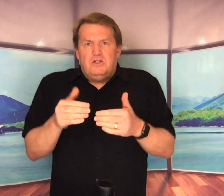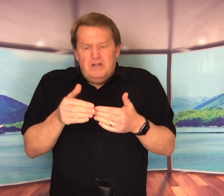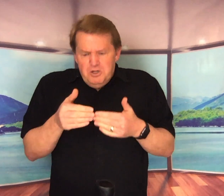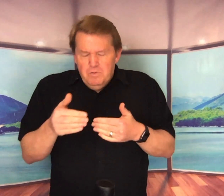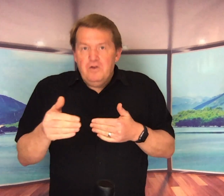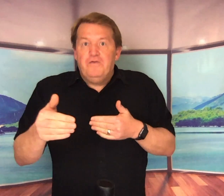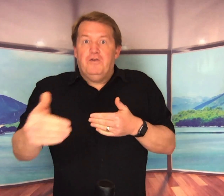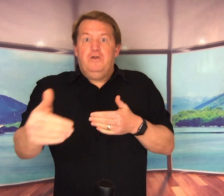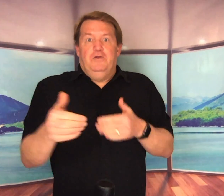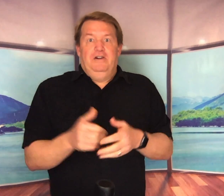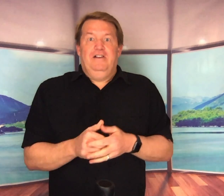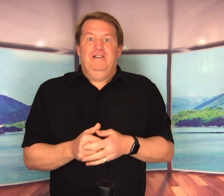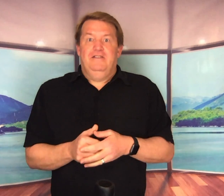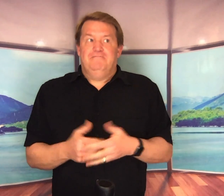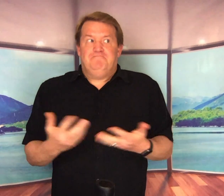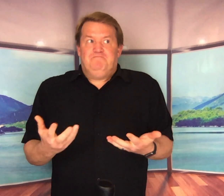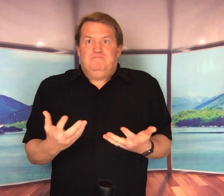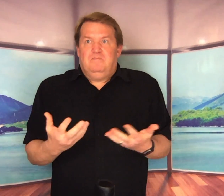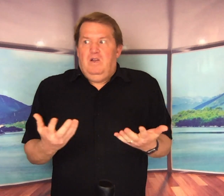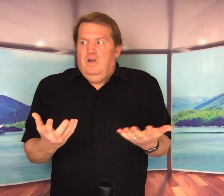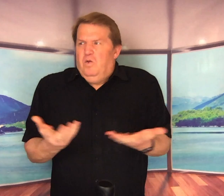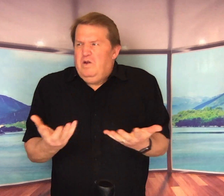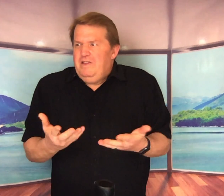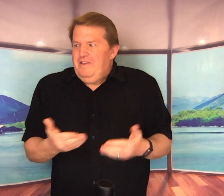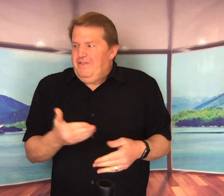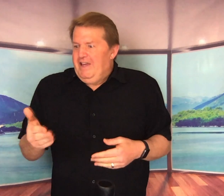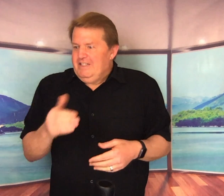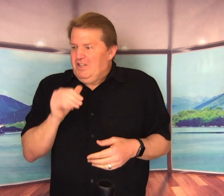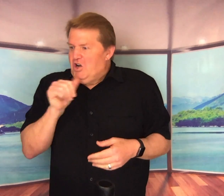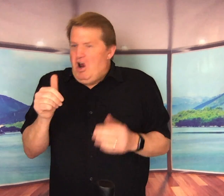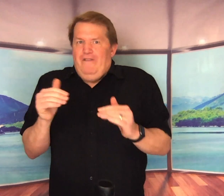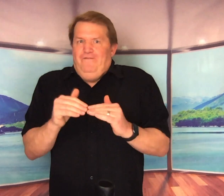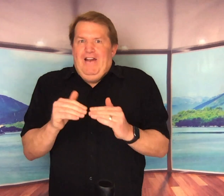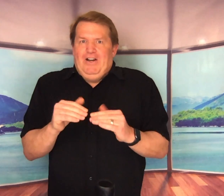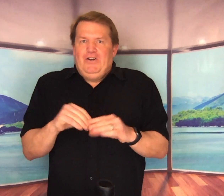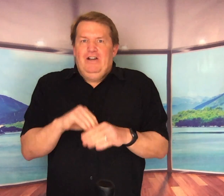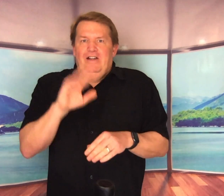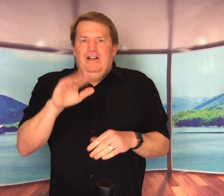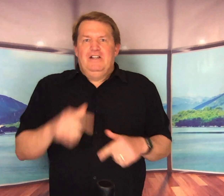as you move forward, what are the things that are not fair in your